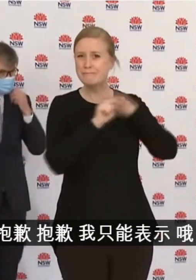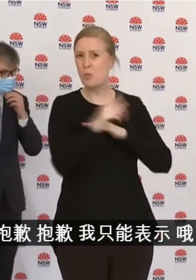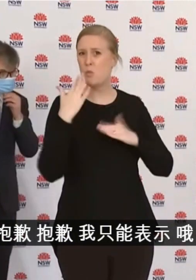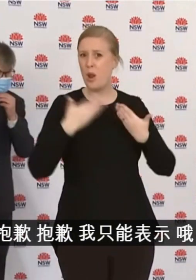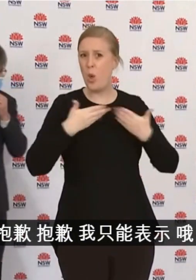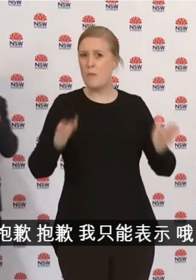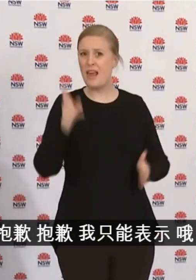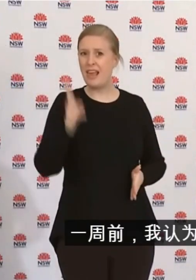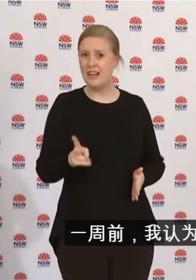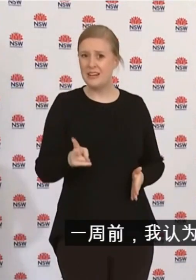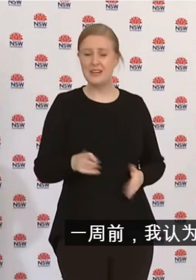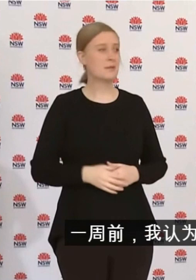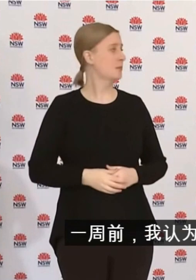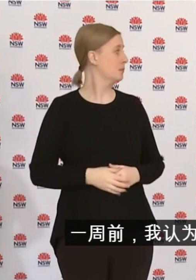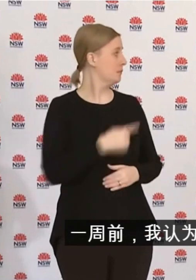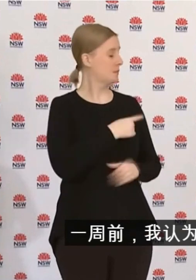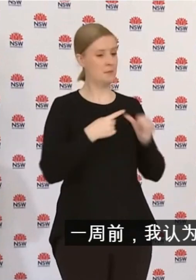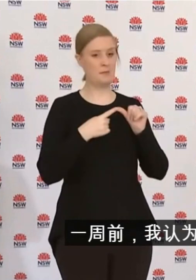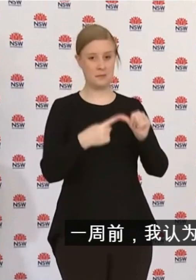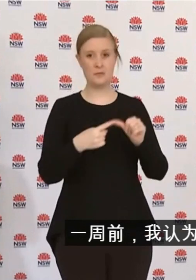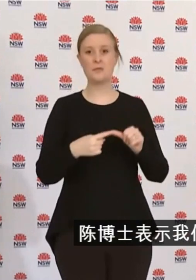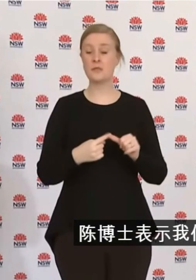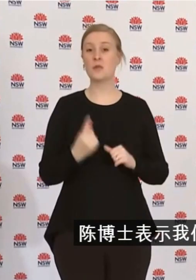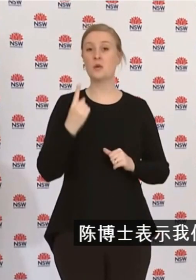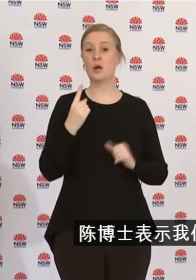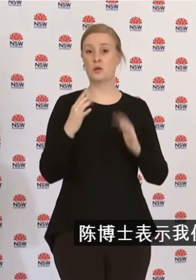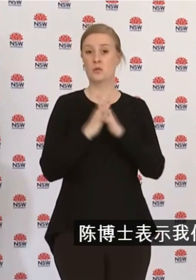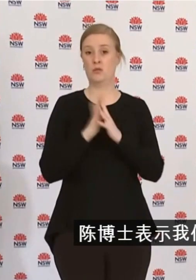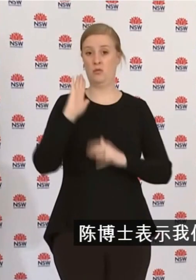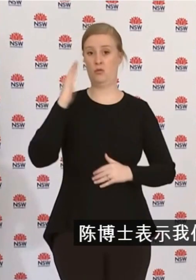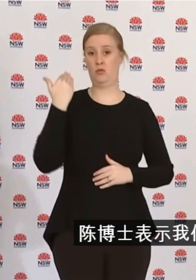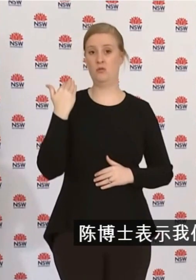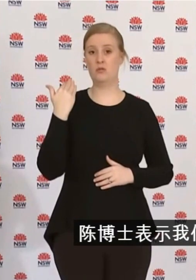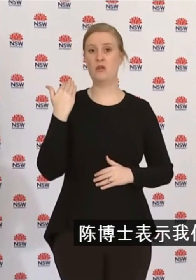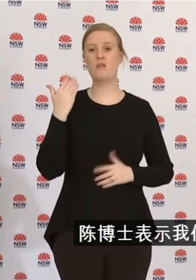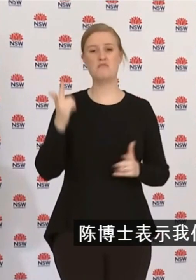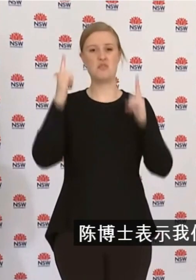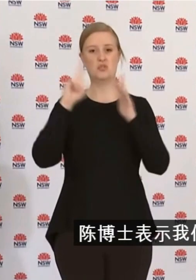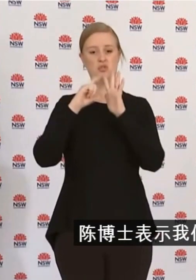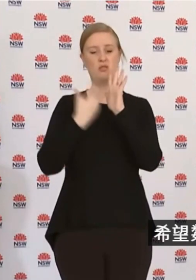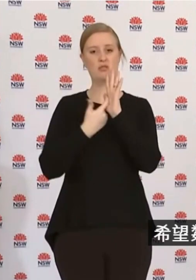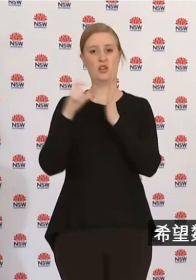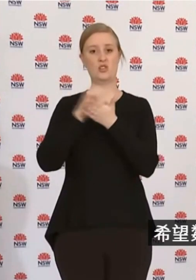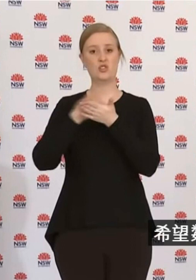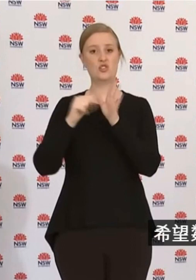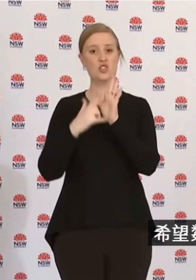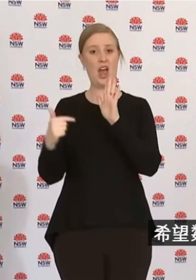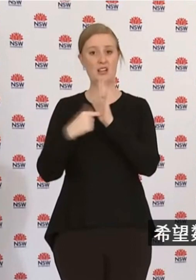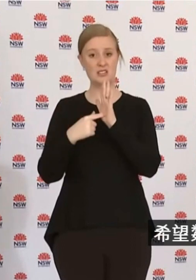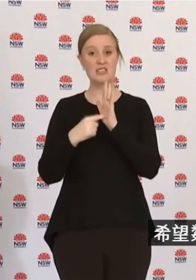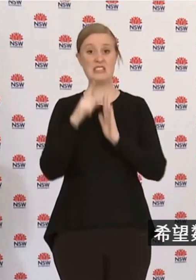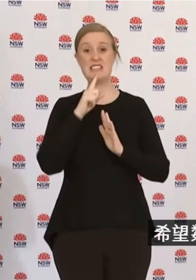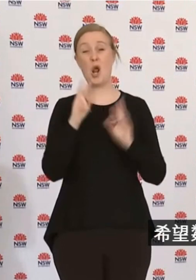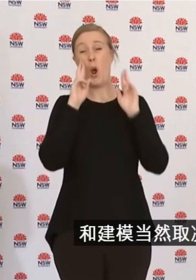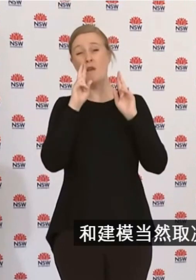Can I indicate that Dr. Chant, I think a week ago, I don't think you were here at that stage, but Dr. Chant indicated that we were hopeful, and the Premier indicated that we were hopeful the numbers would start to